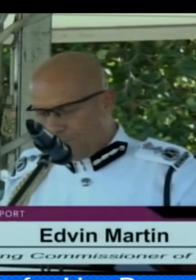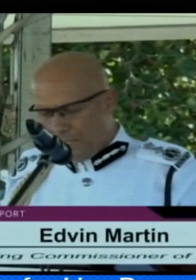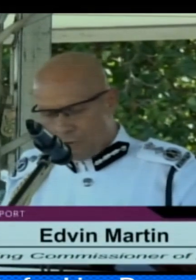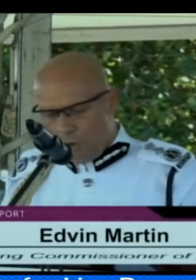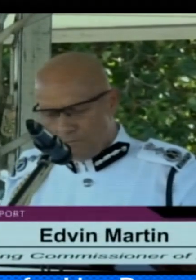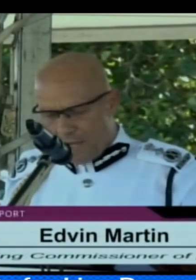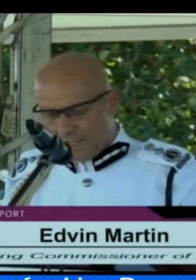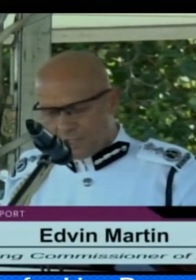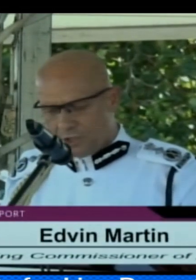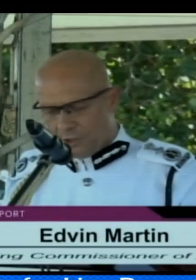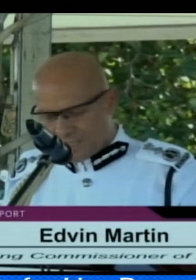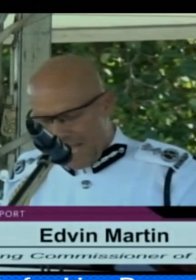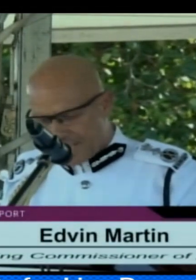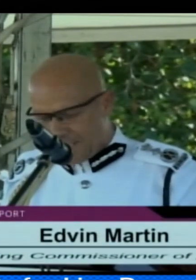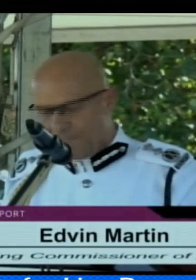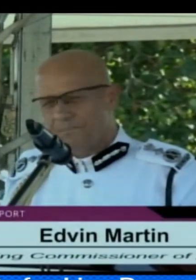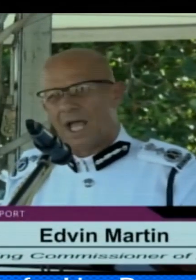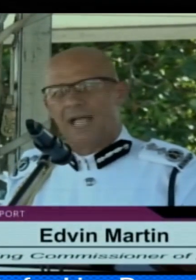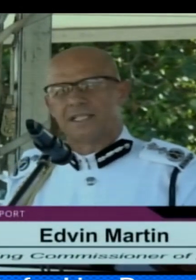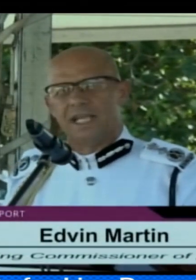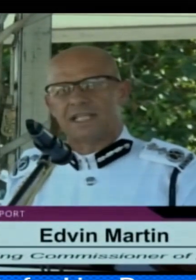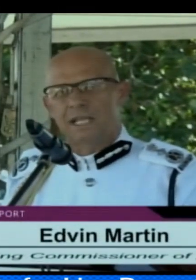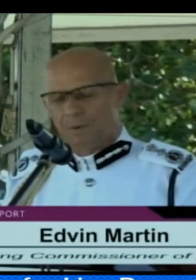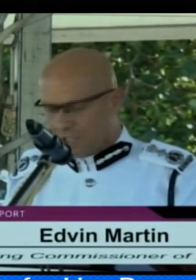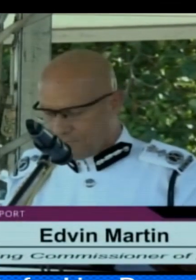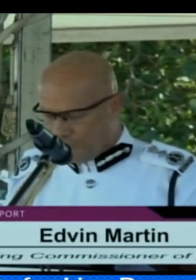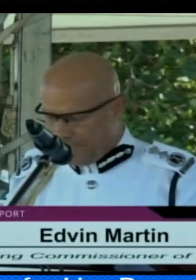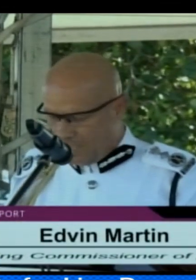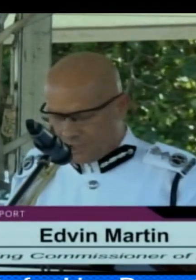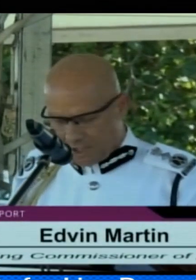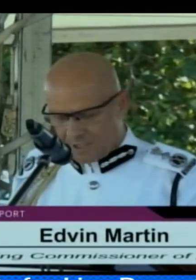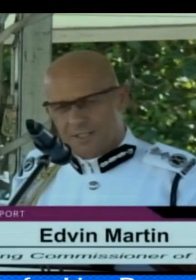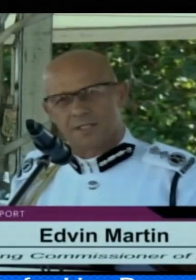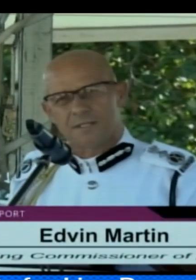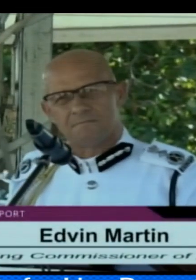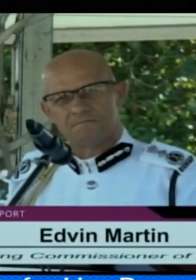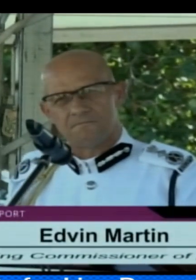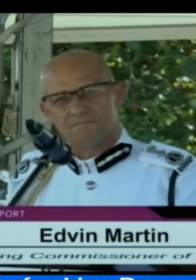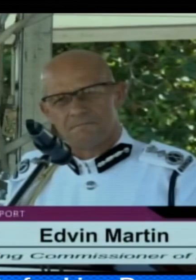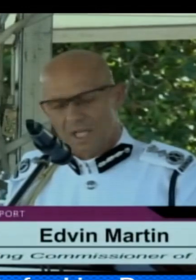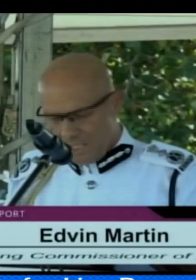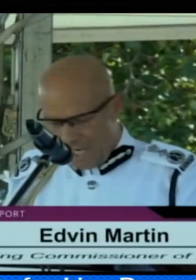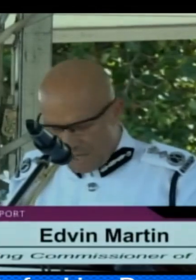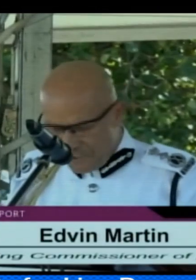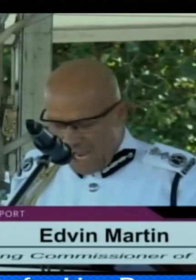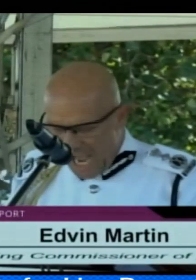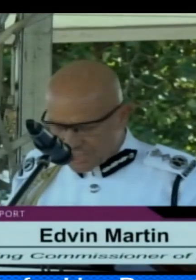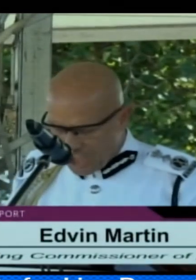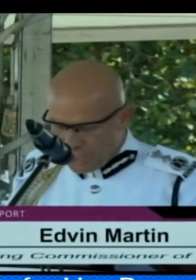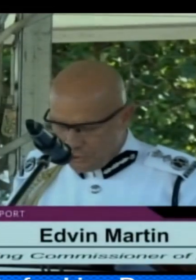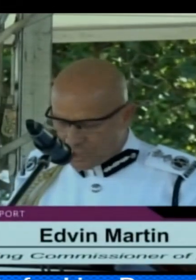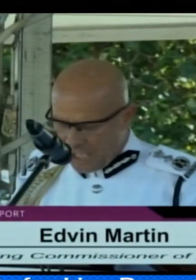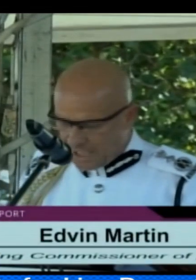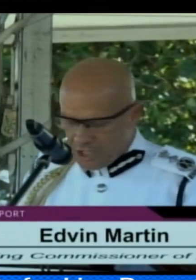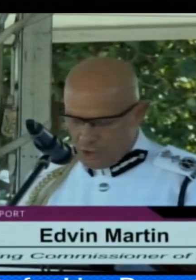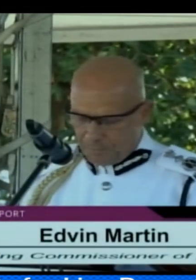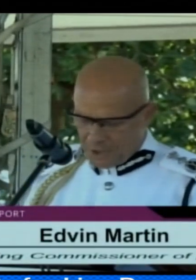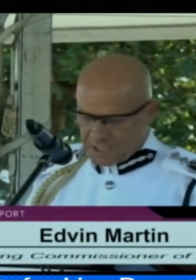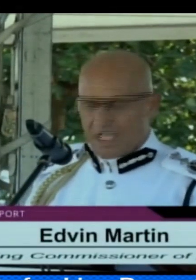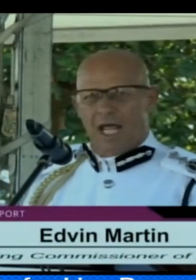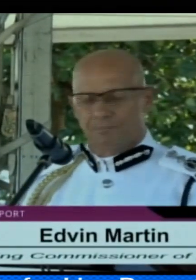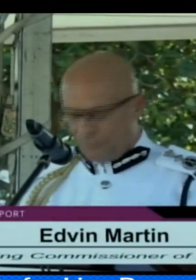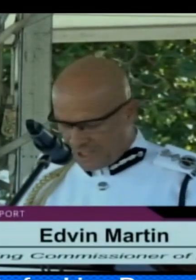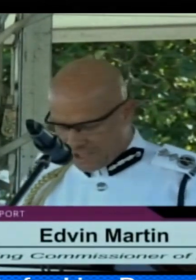you will be role models to society and gatekeepers of criminal justice. Every action you take in